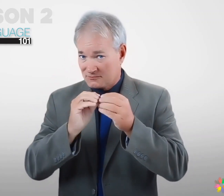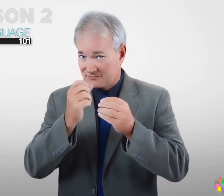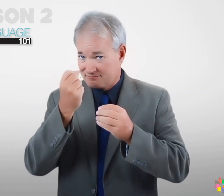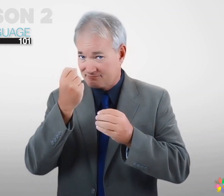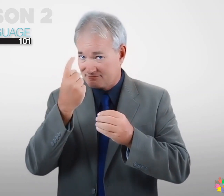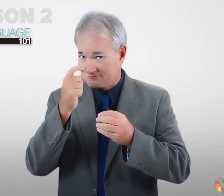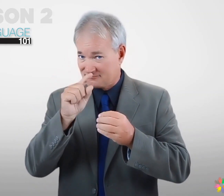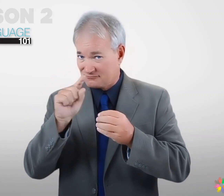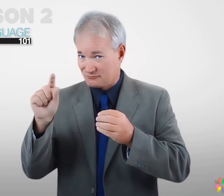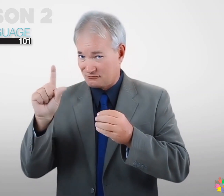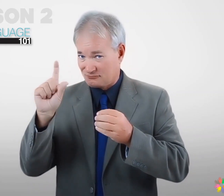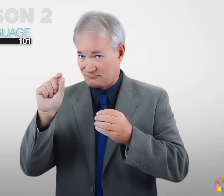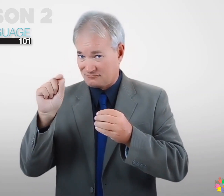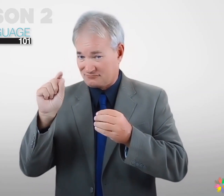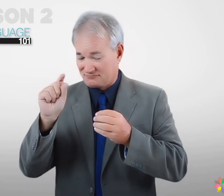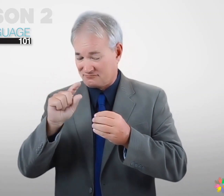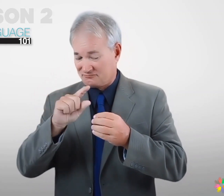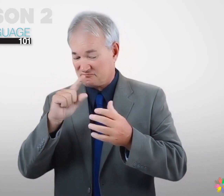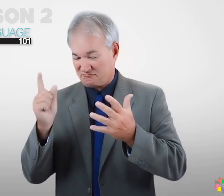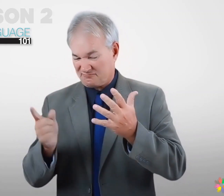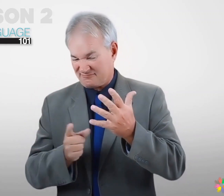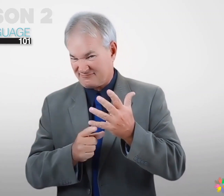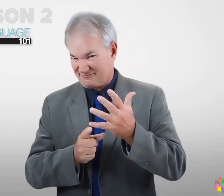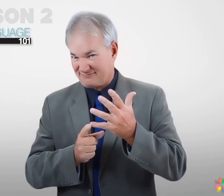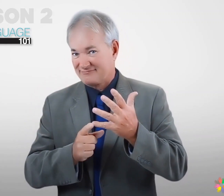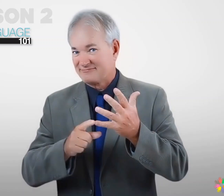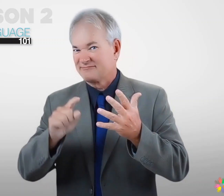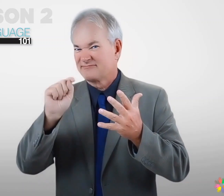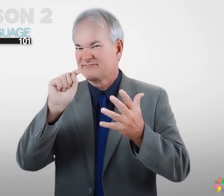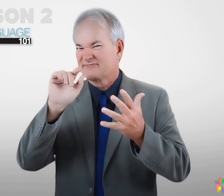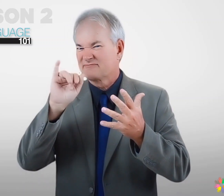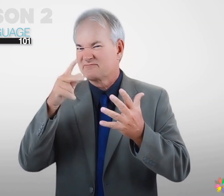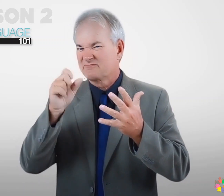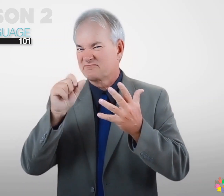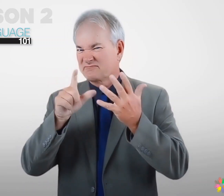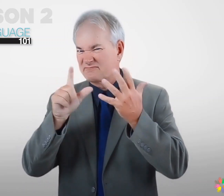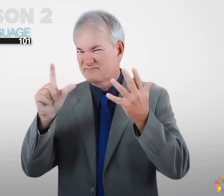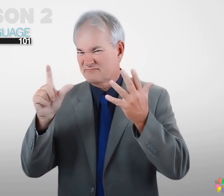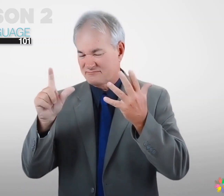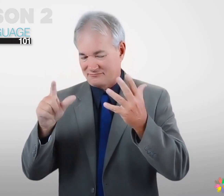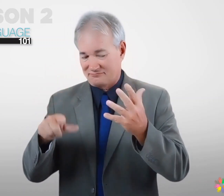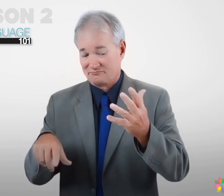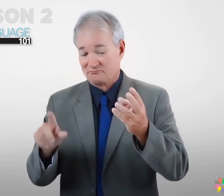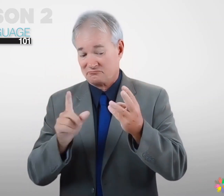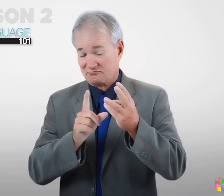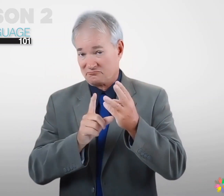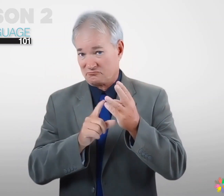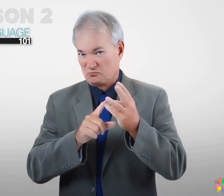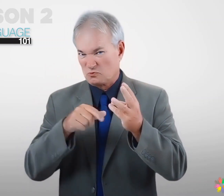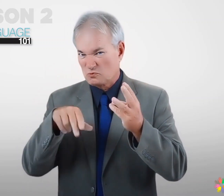numbers 11 through 20. We have some language tips, a